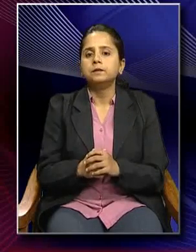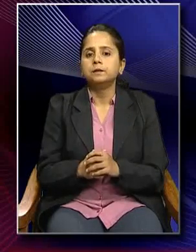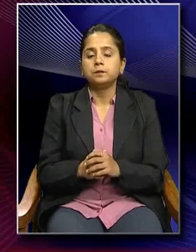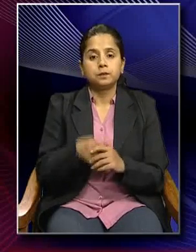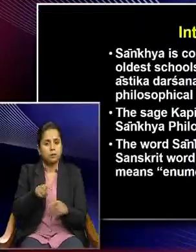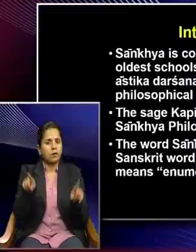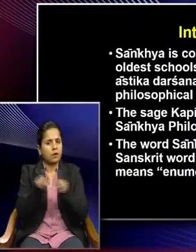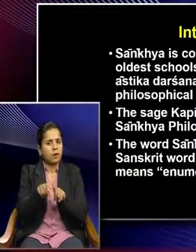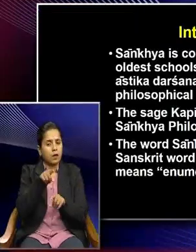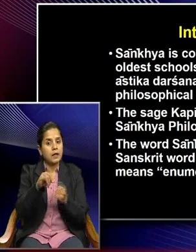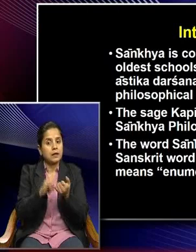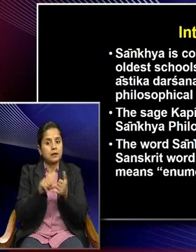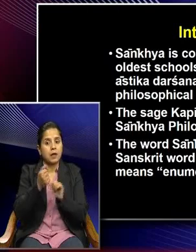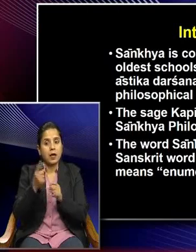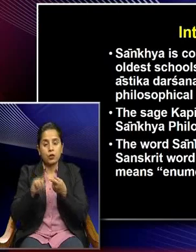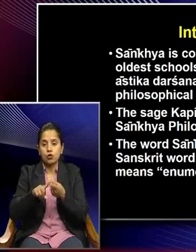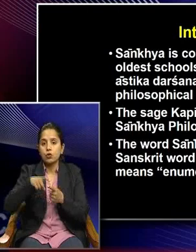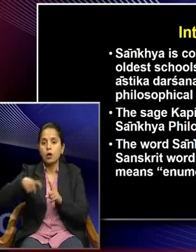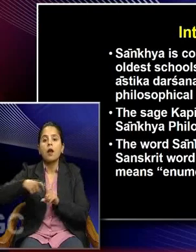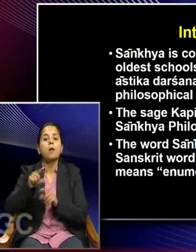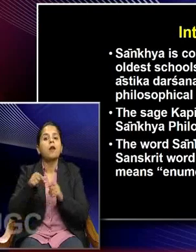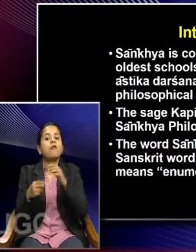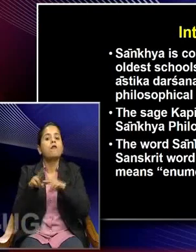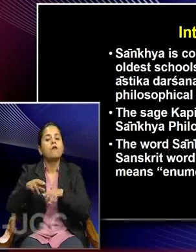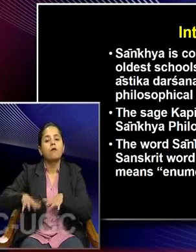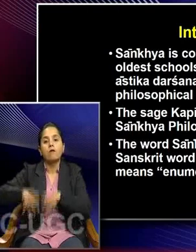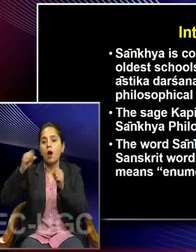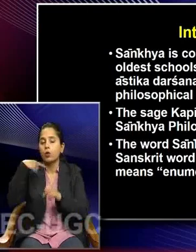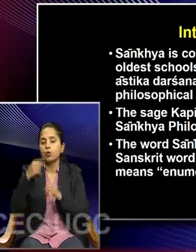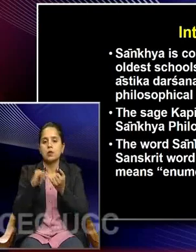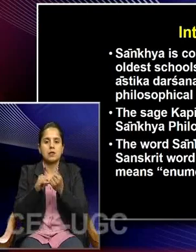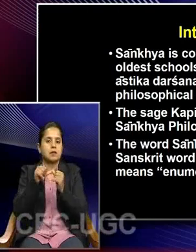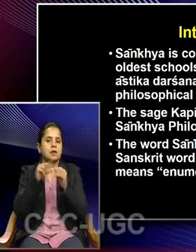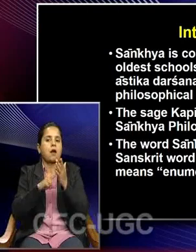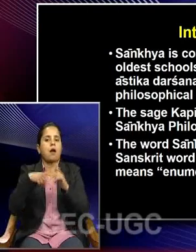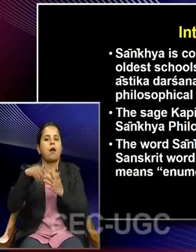The sage Kapila is the founder of Sāṅkhya philosophy.